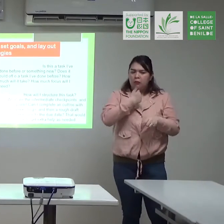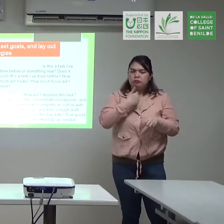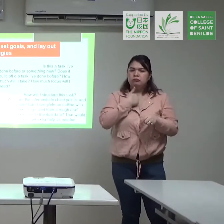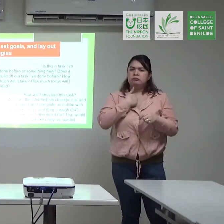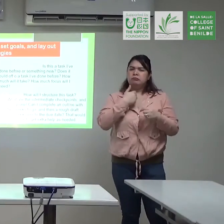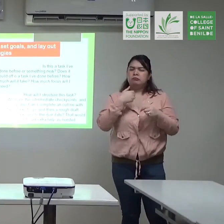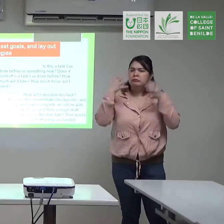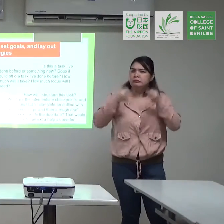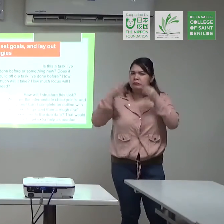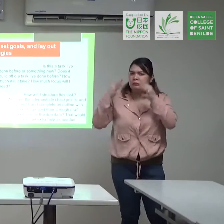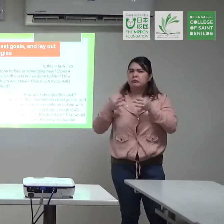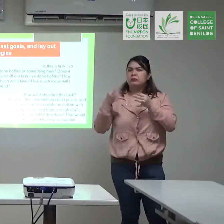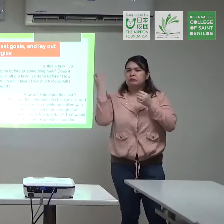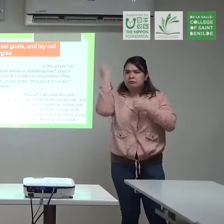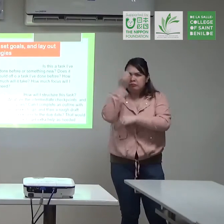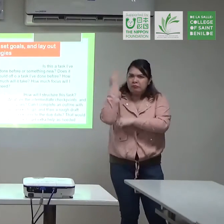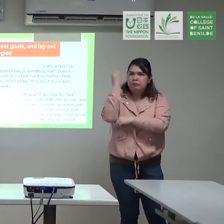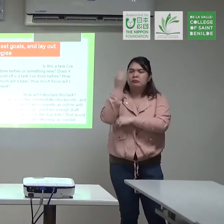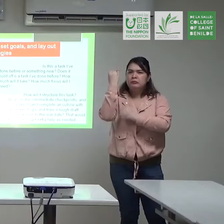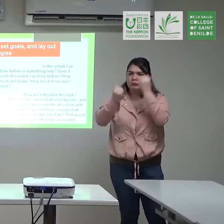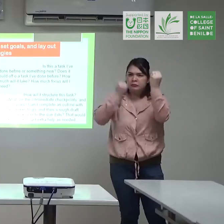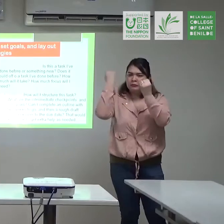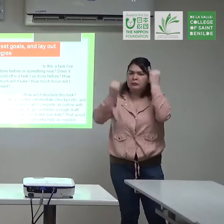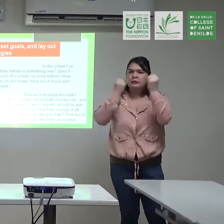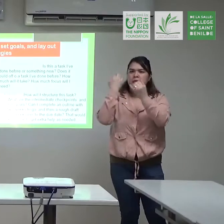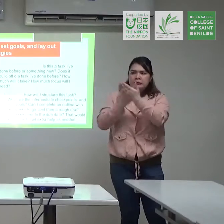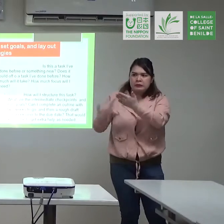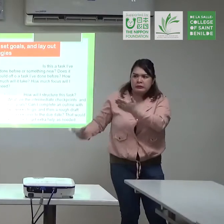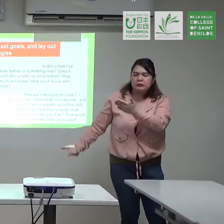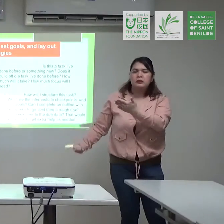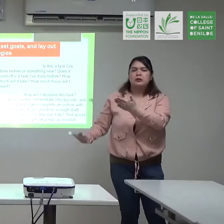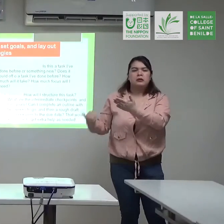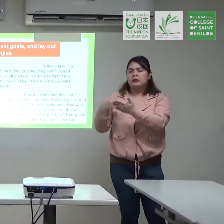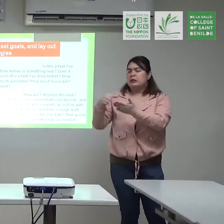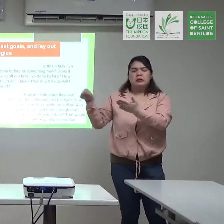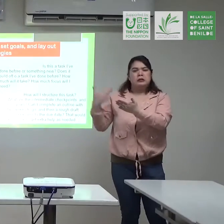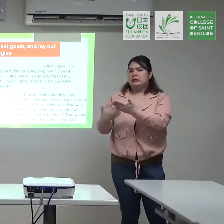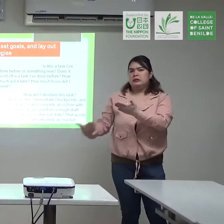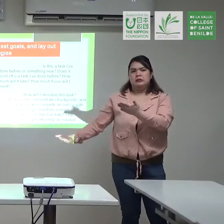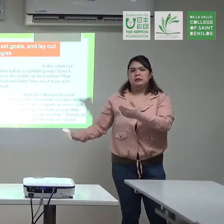background of thoughts, ideas, resources, whatever.